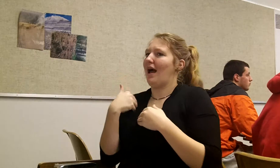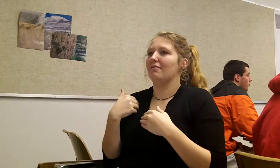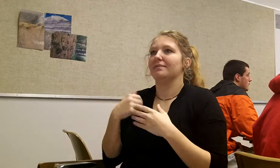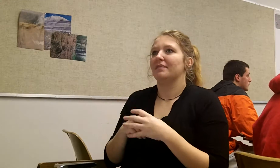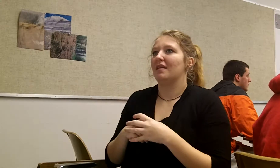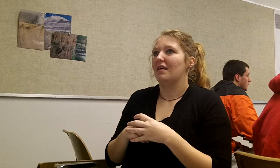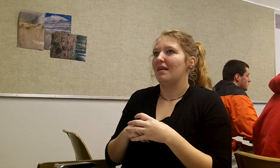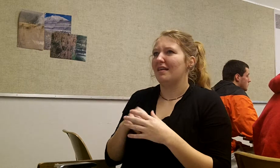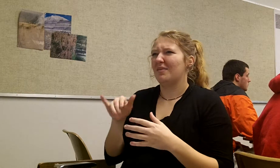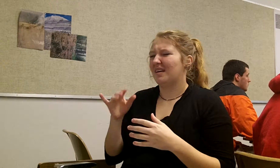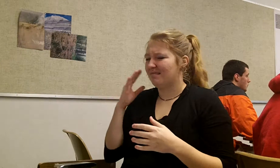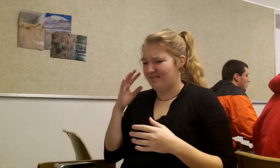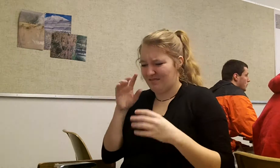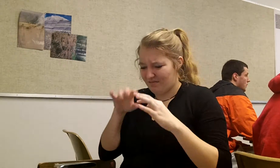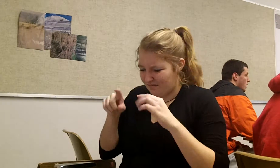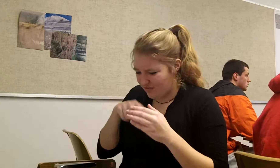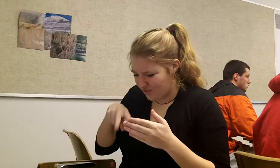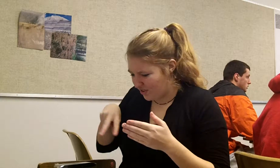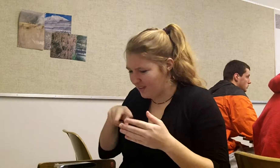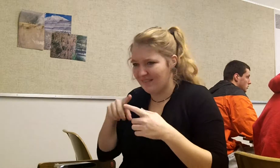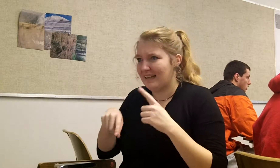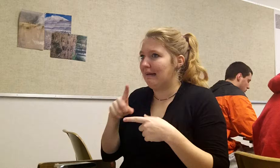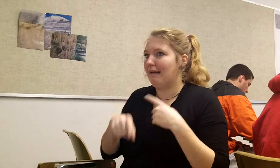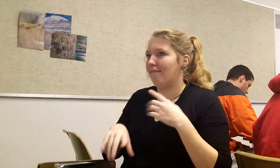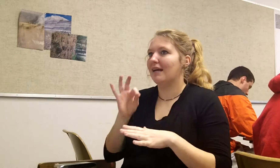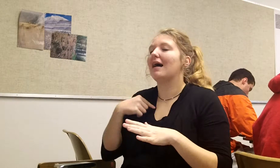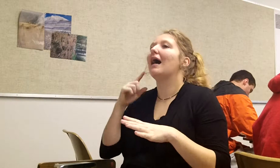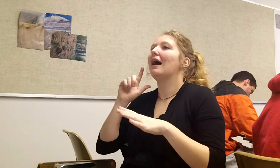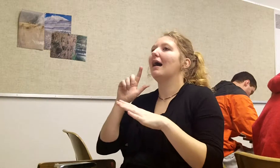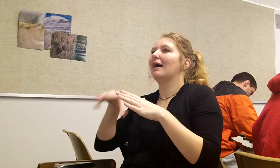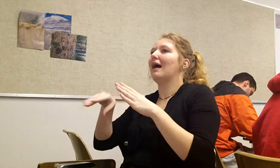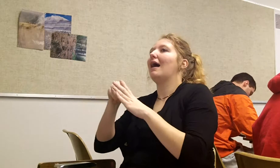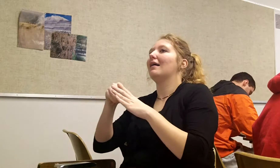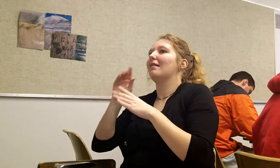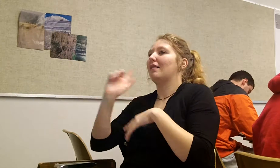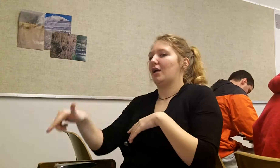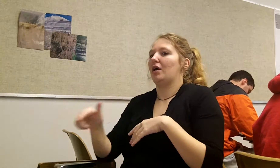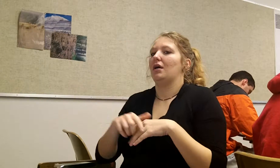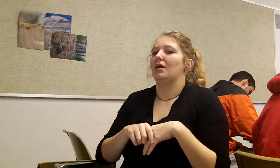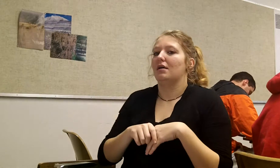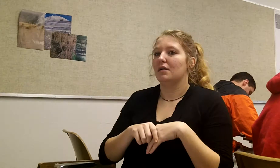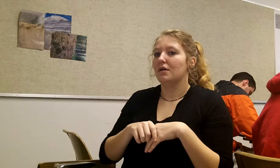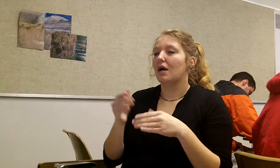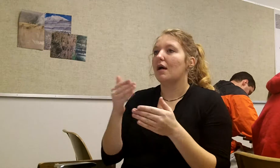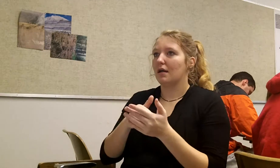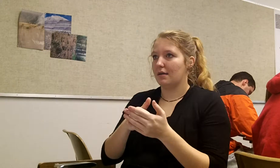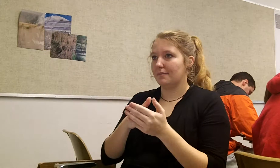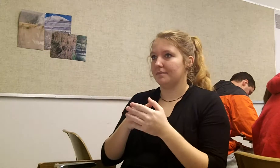like, where is it? The only point here is that, again, if you have mutations in